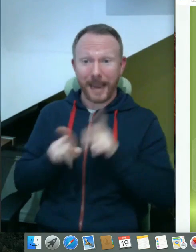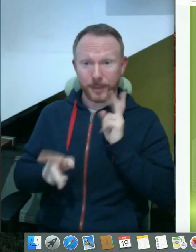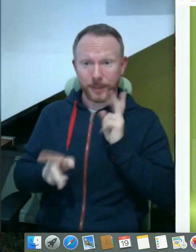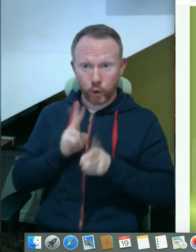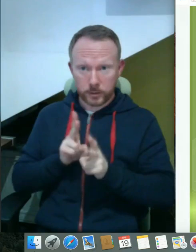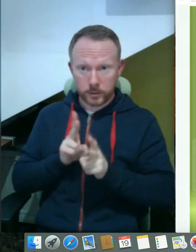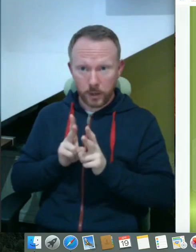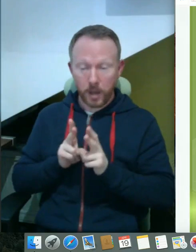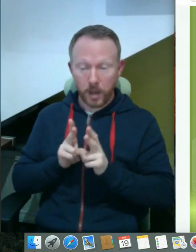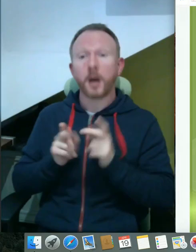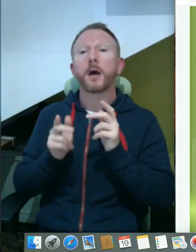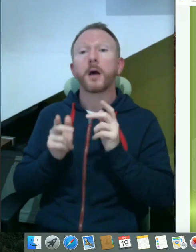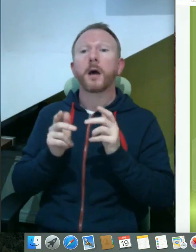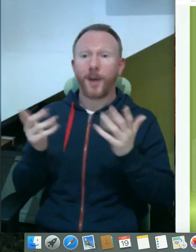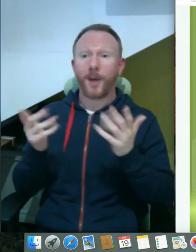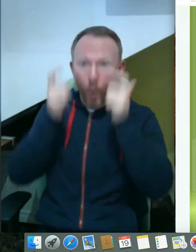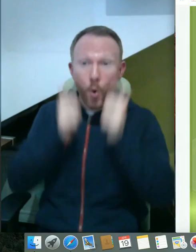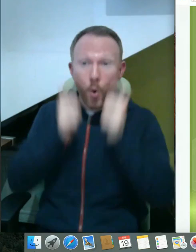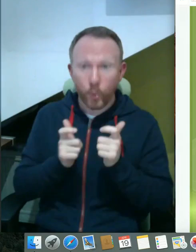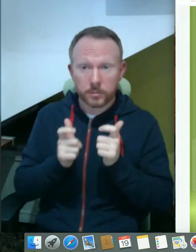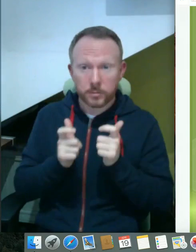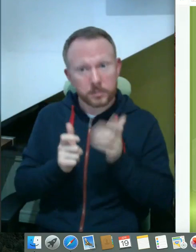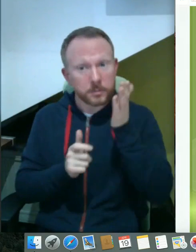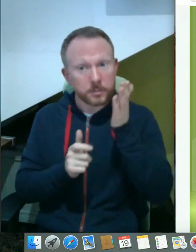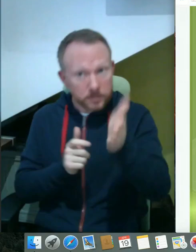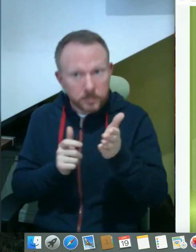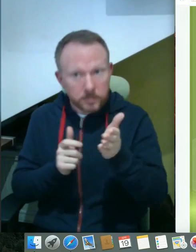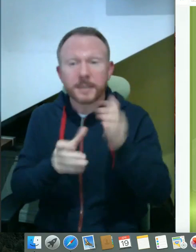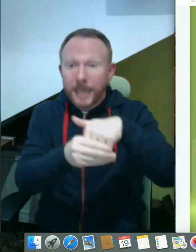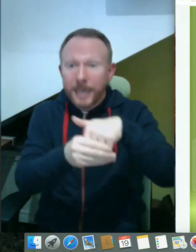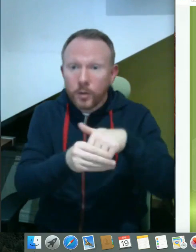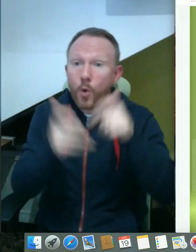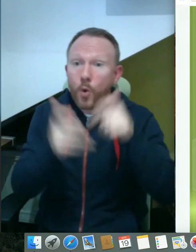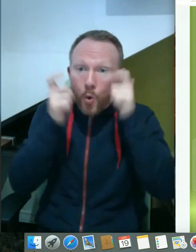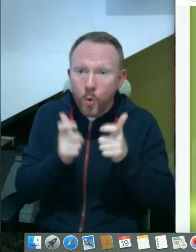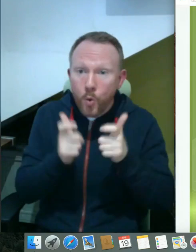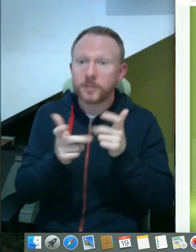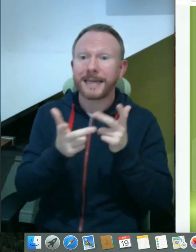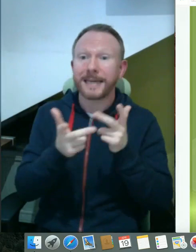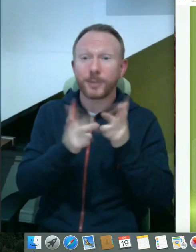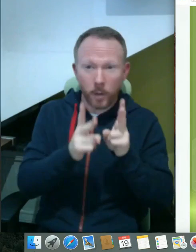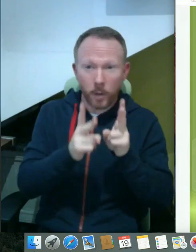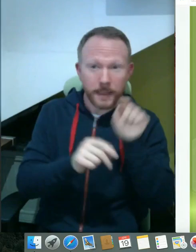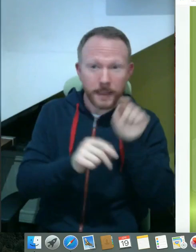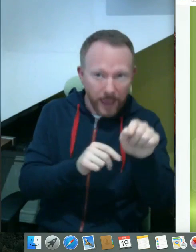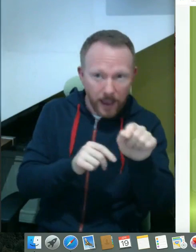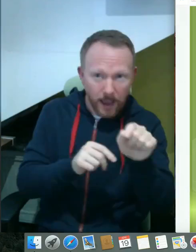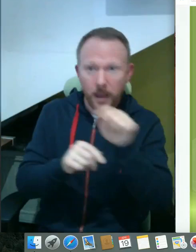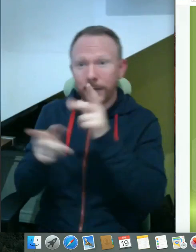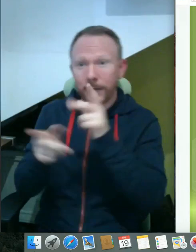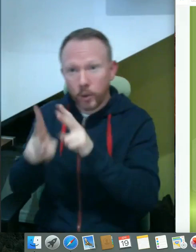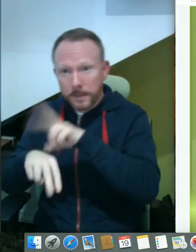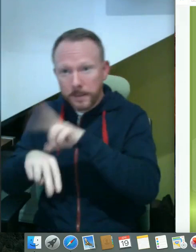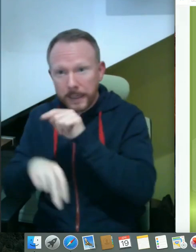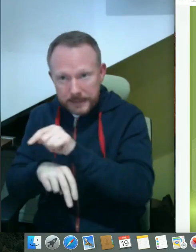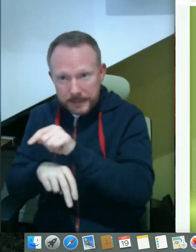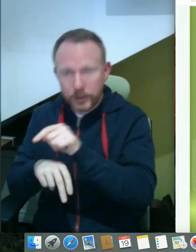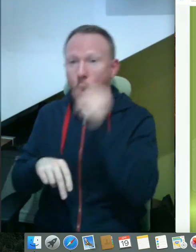proceedings. And the reason being that this deaf person